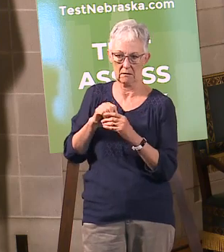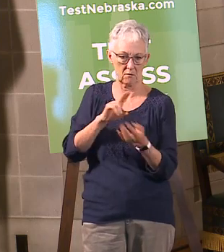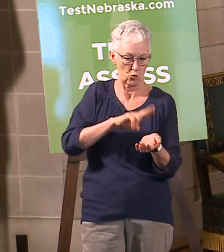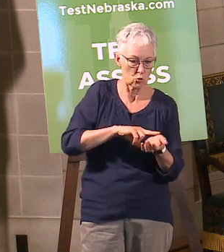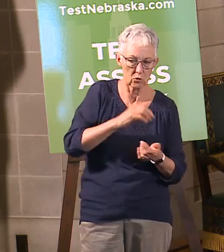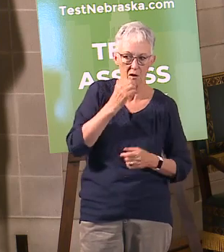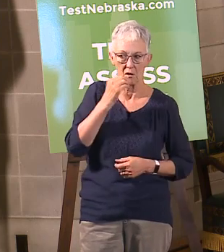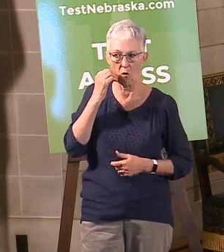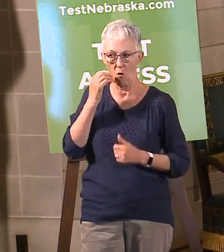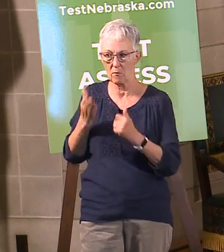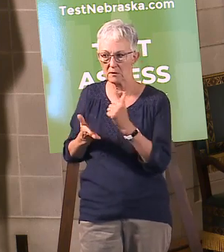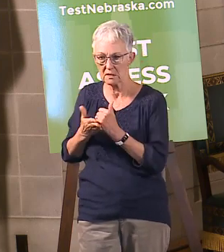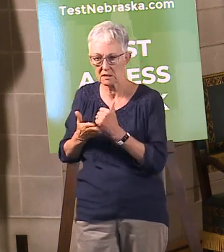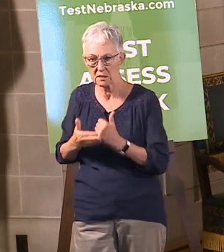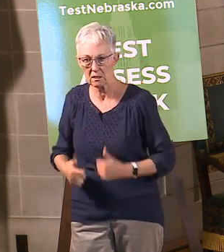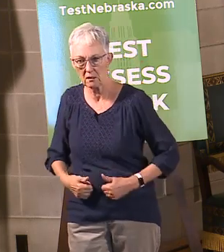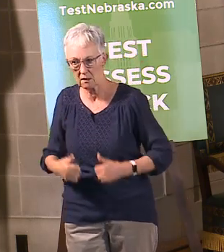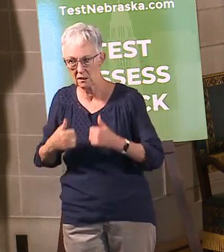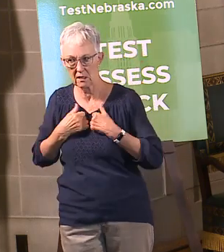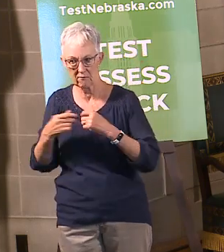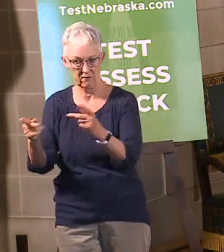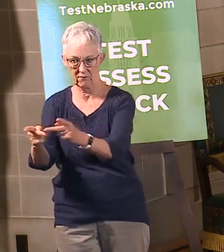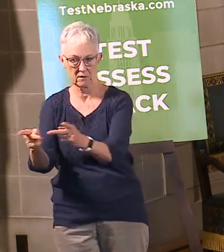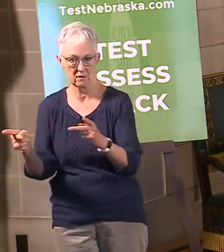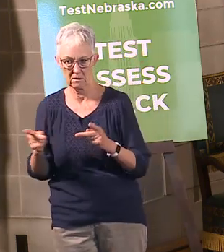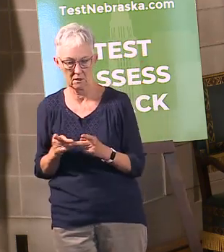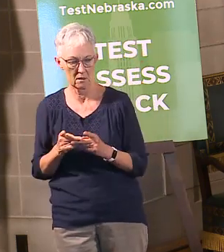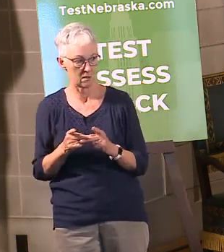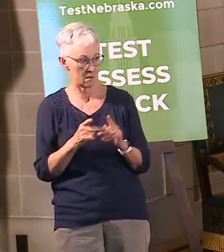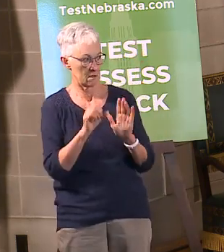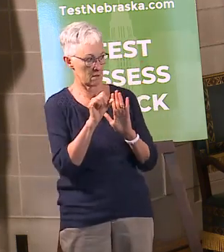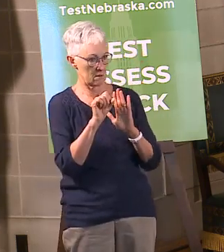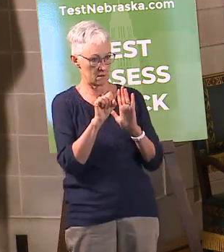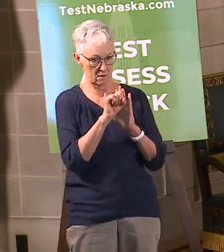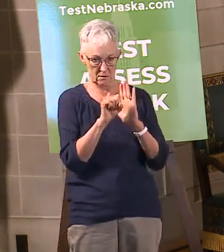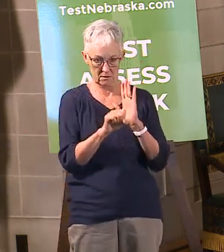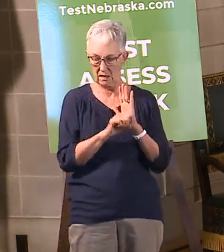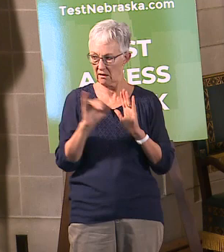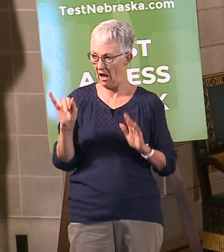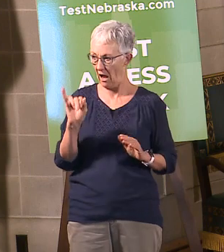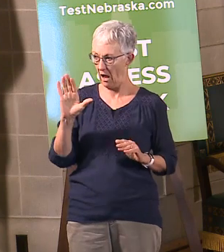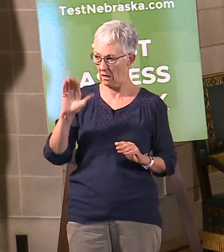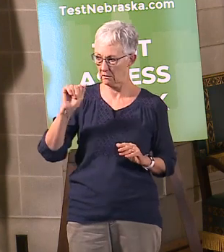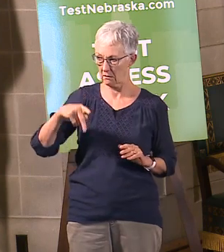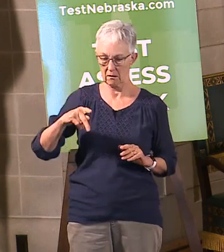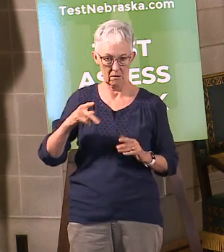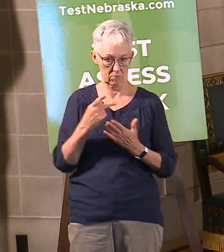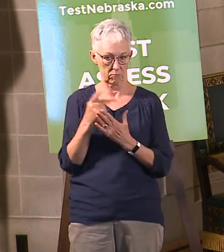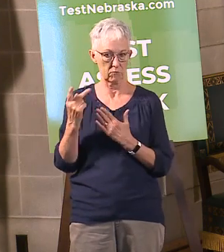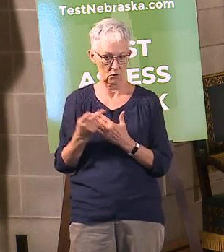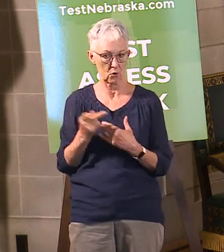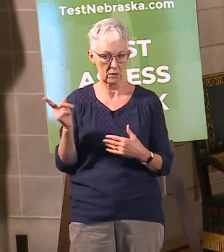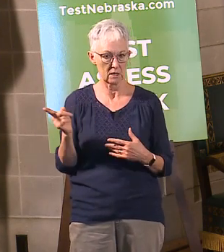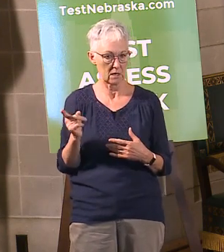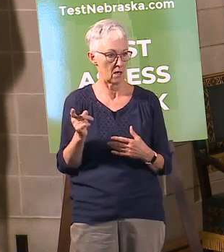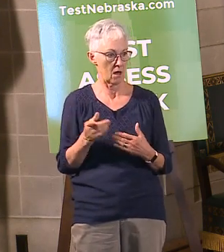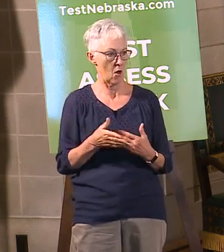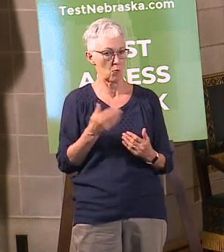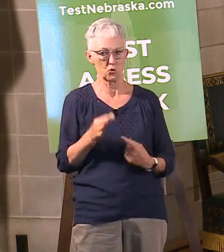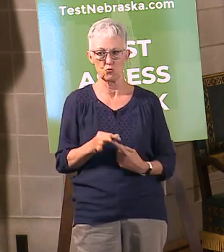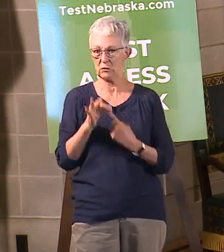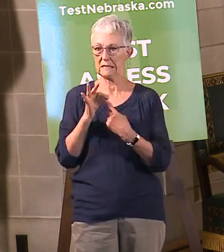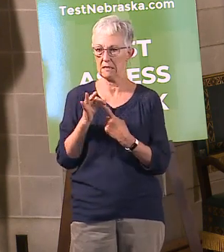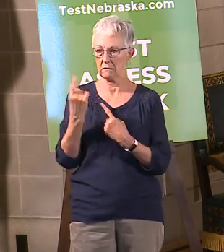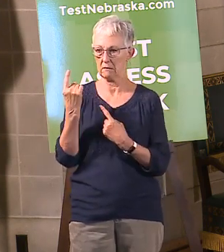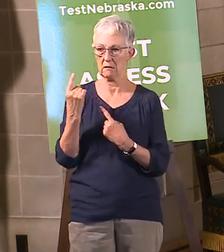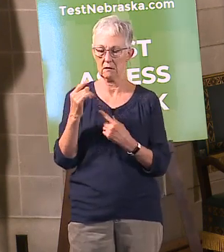following CDC guidelines. So the state, in fact, actually is one of this ICAP program is probably one of the ones, it's probably almost a unique one in the